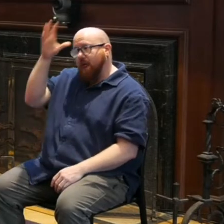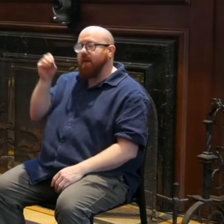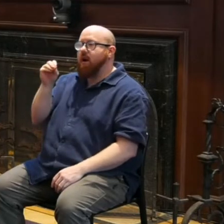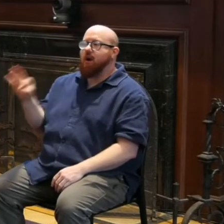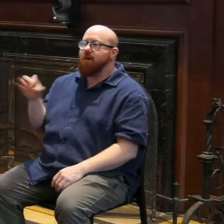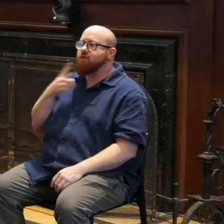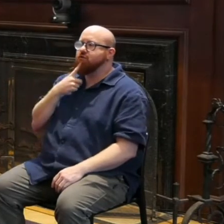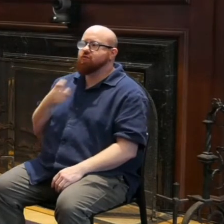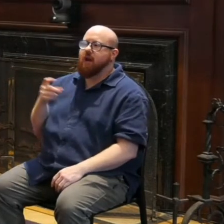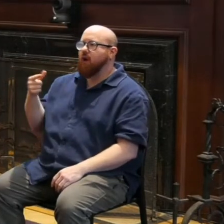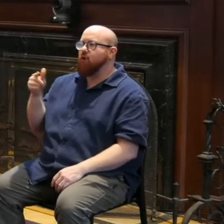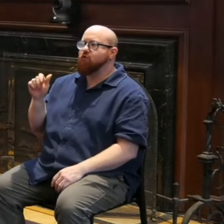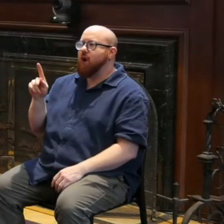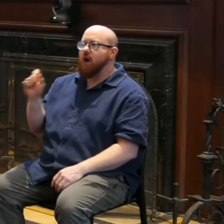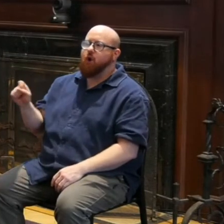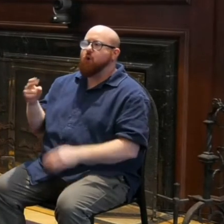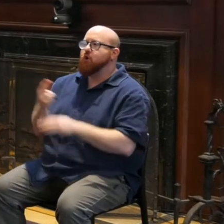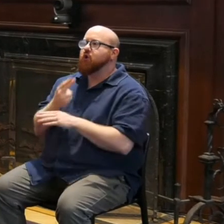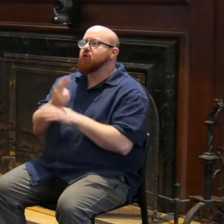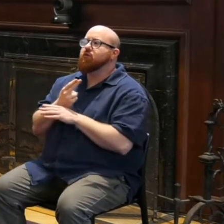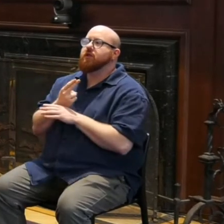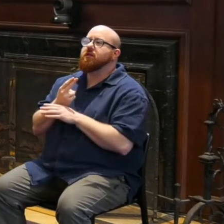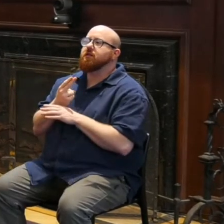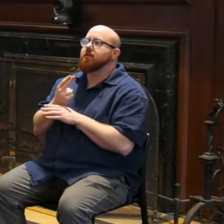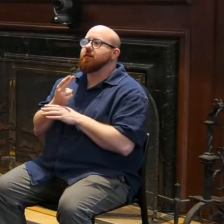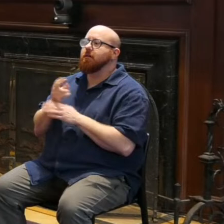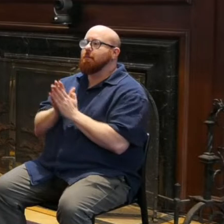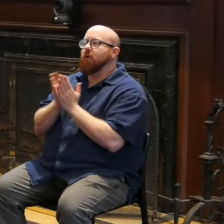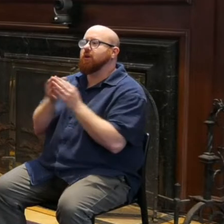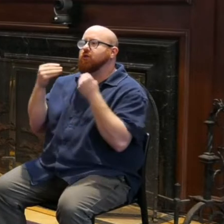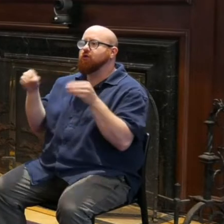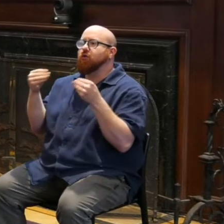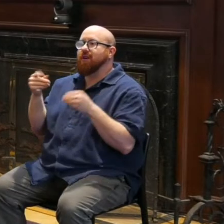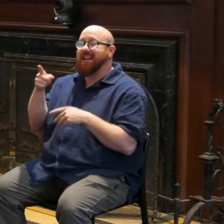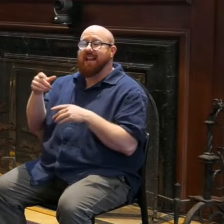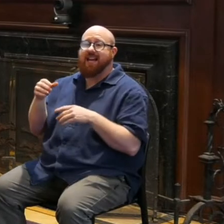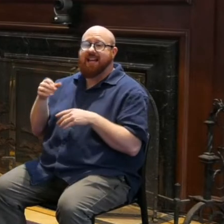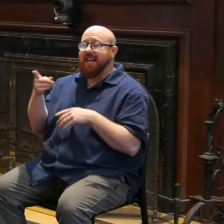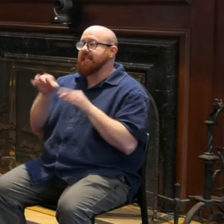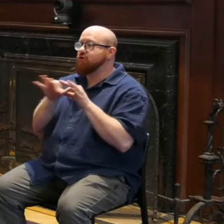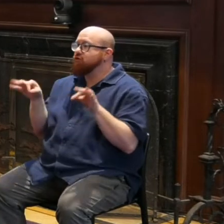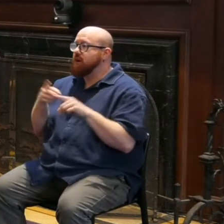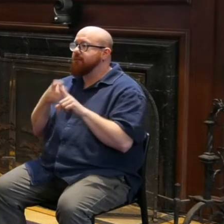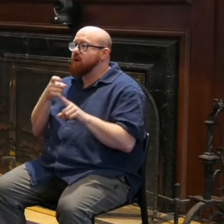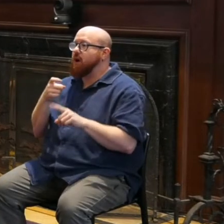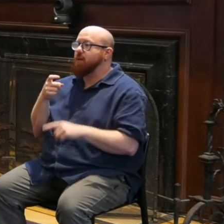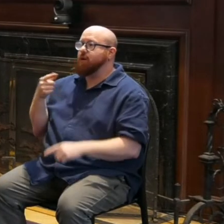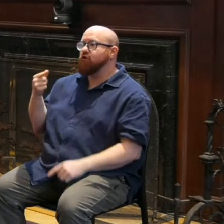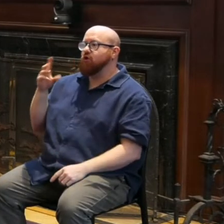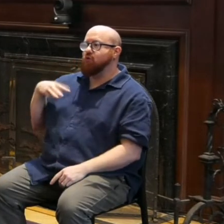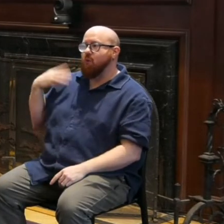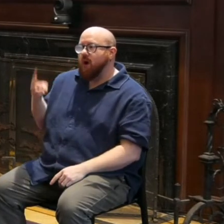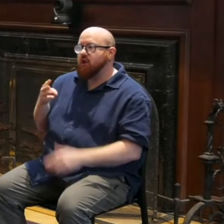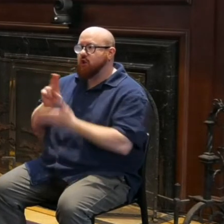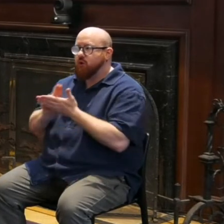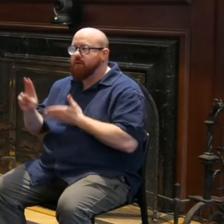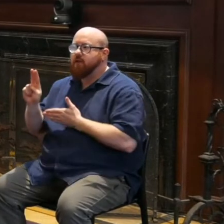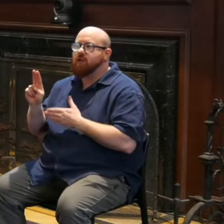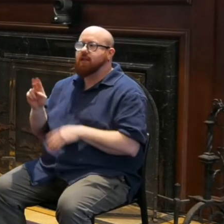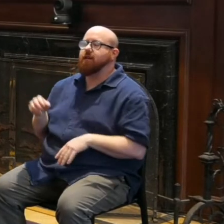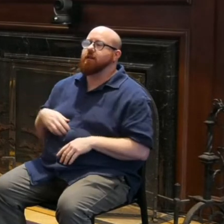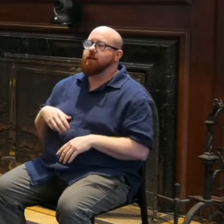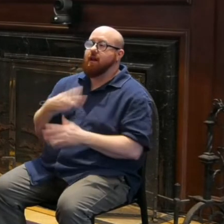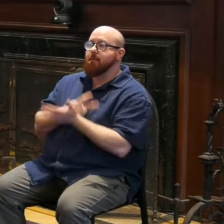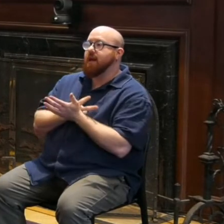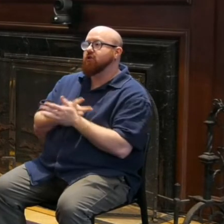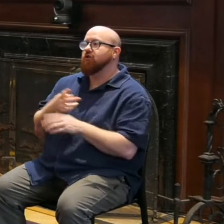Used Bookstore. He holds a BA in history from George Washington University and a Master of Liberal Arts from Johns